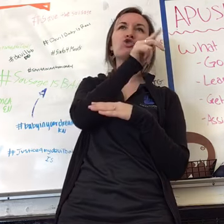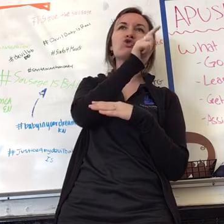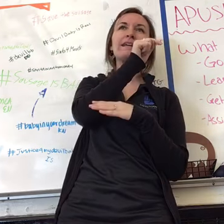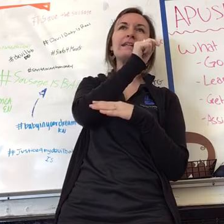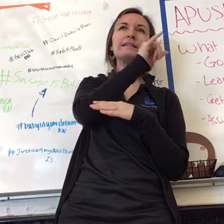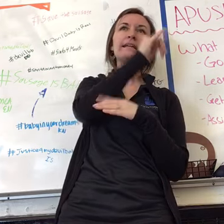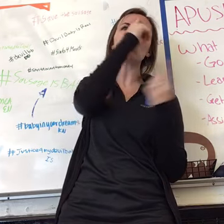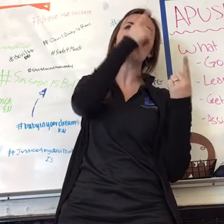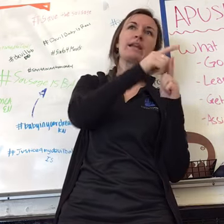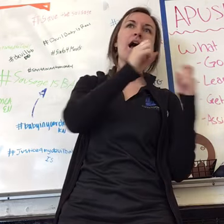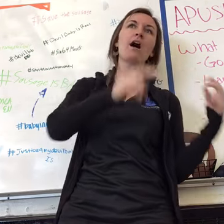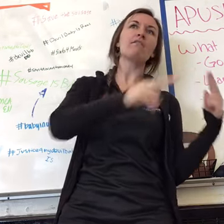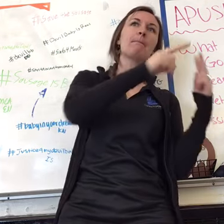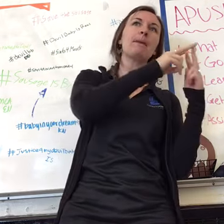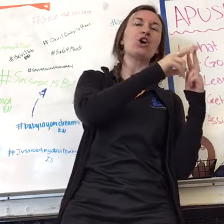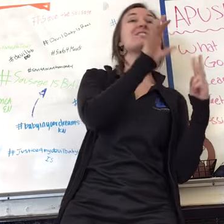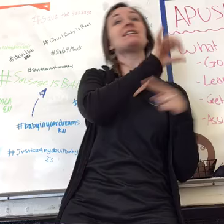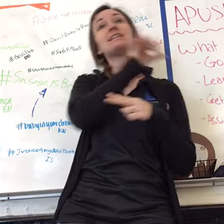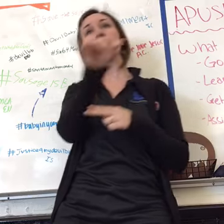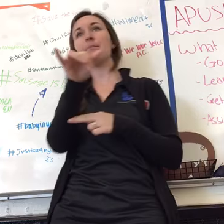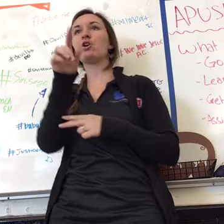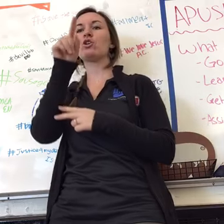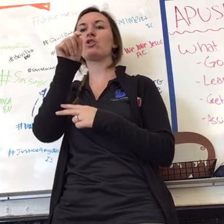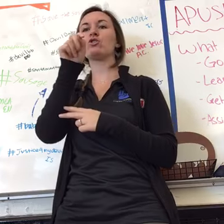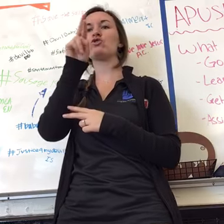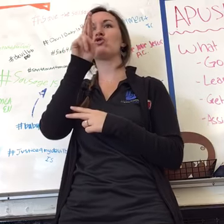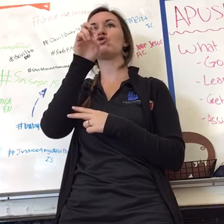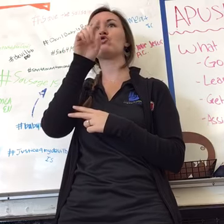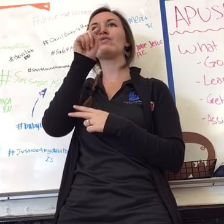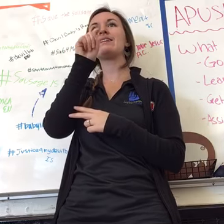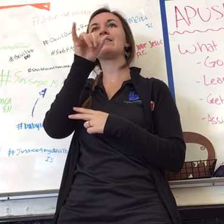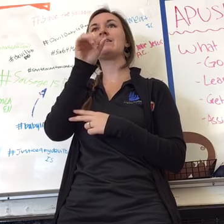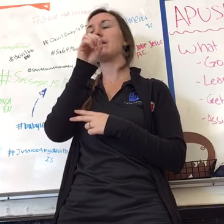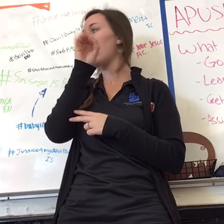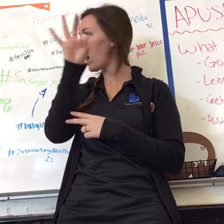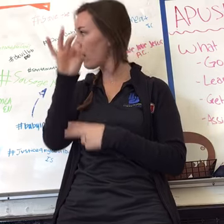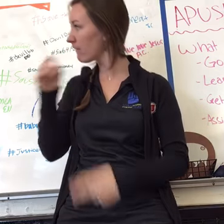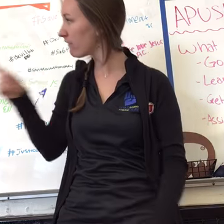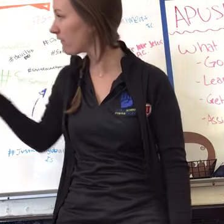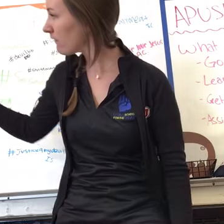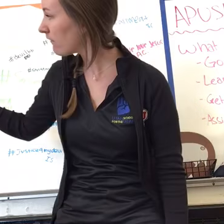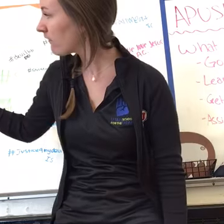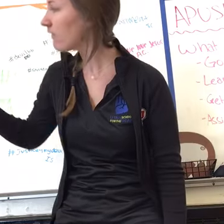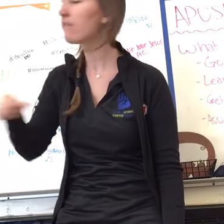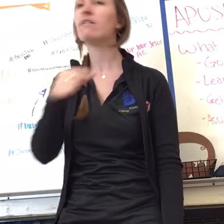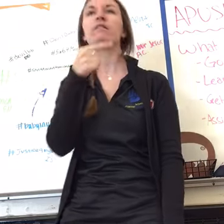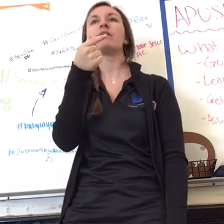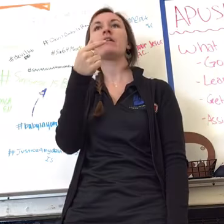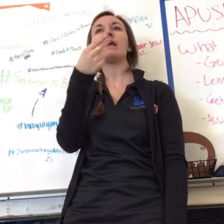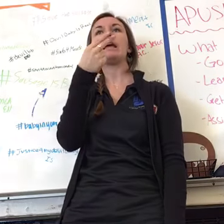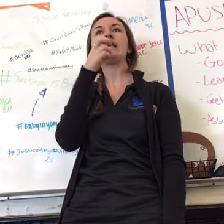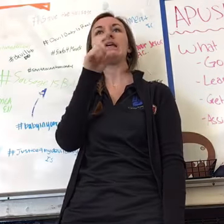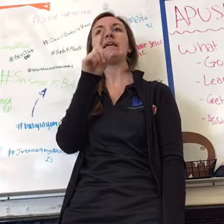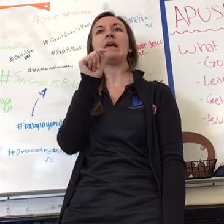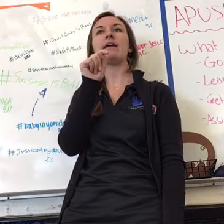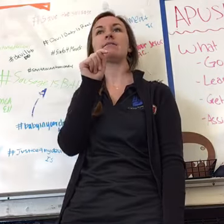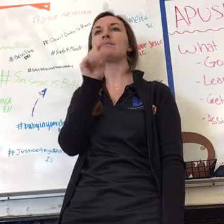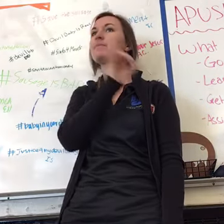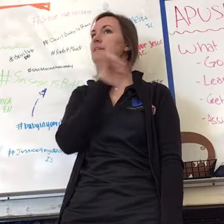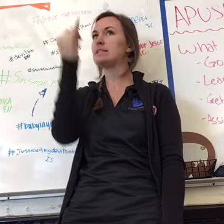the war. So the Treaty of Ghent is going to end the war. I saw somebody earlier had Florida and Oregon. That